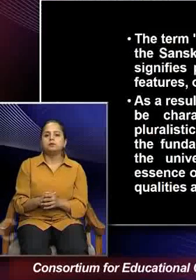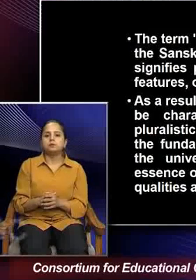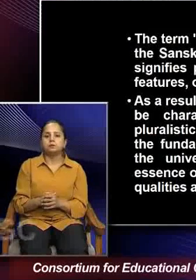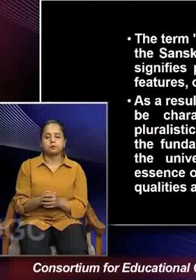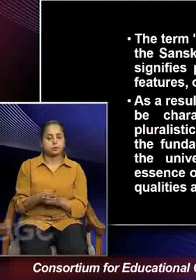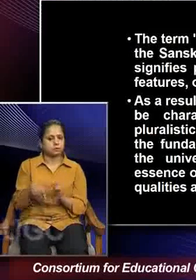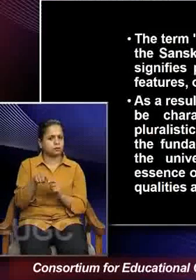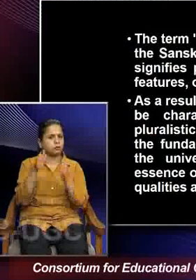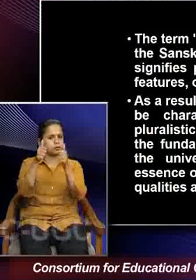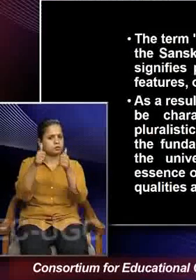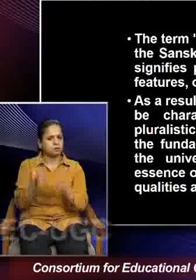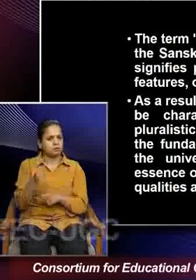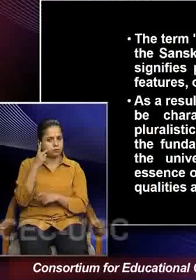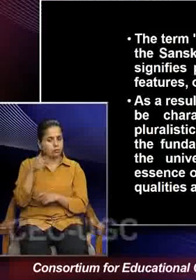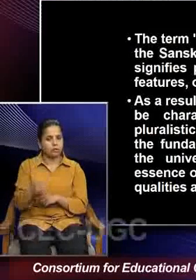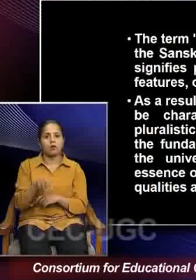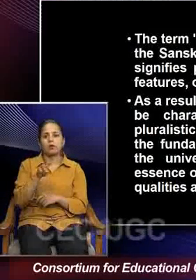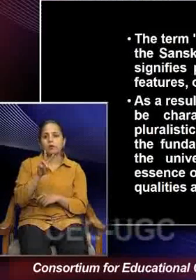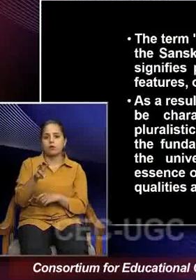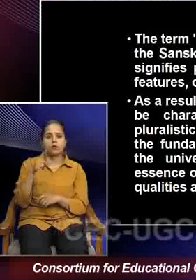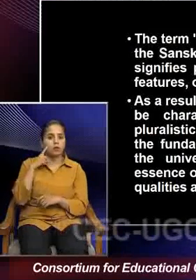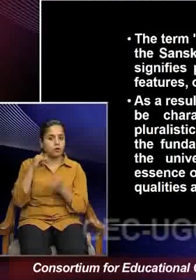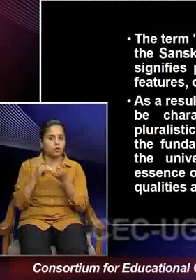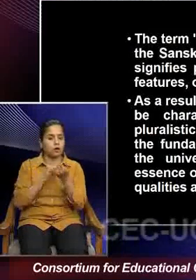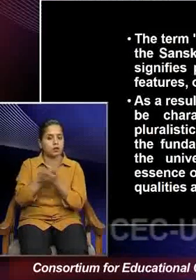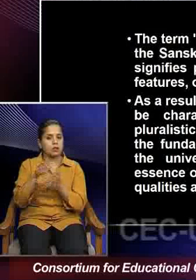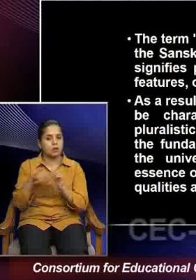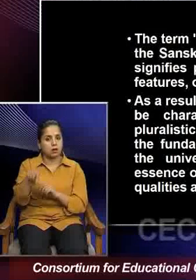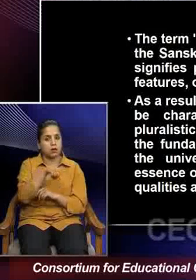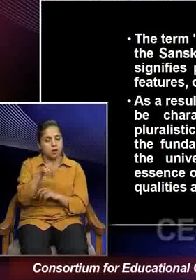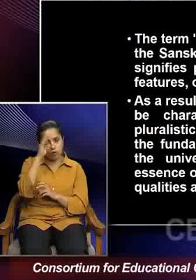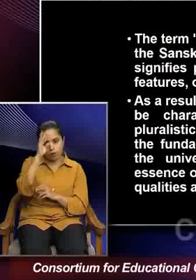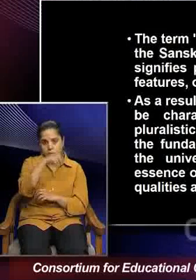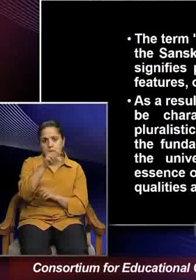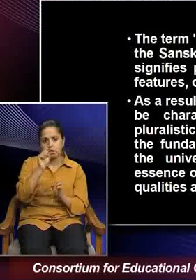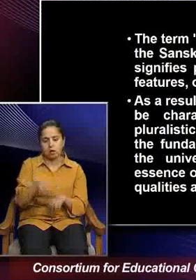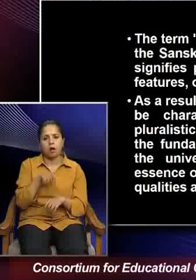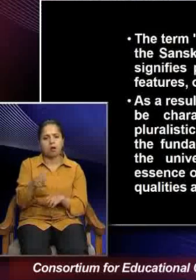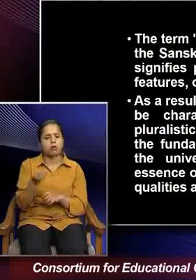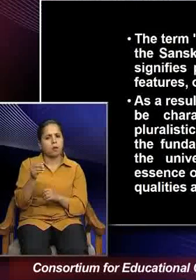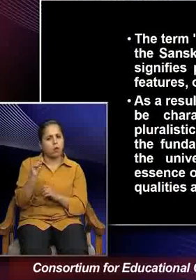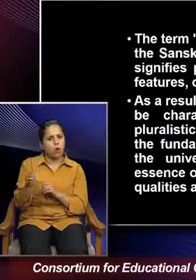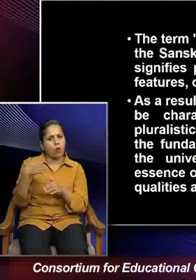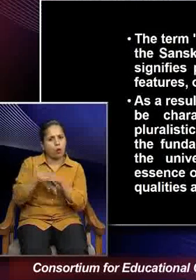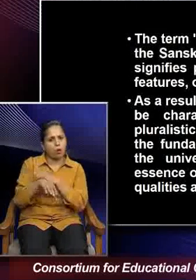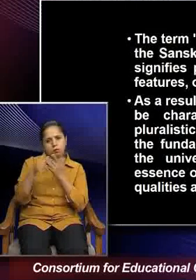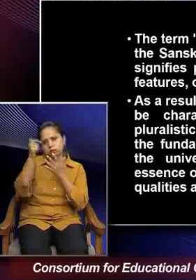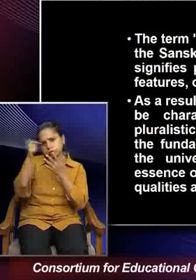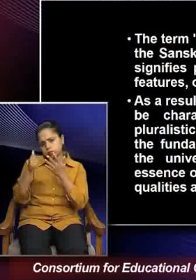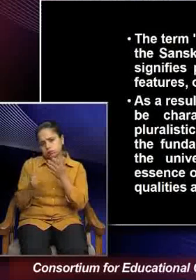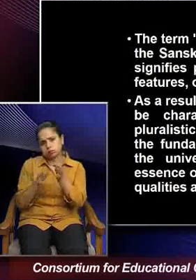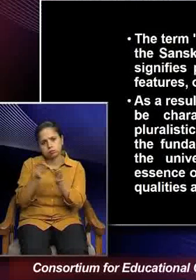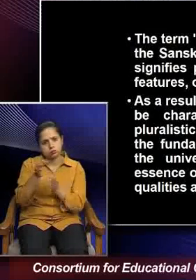As a result, Vaiśeṣika philosophy can be characterized as a form